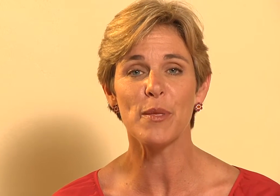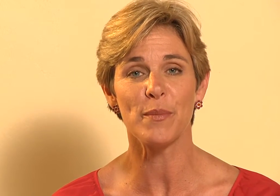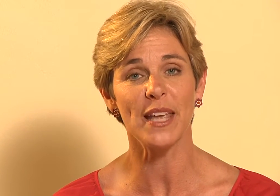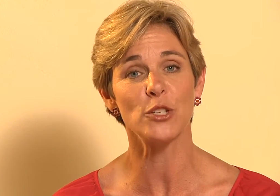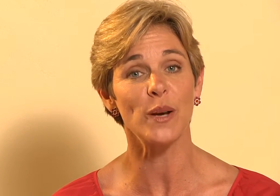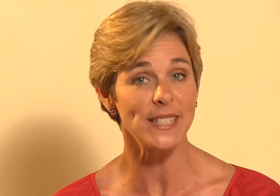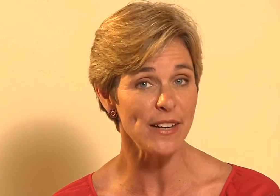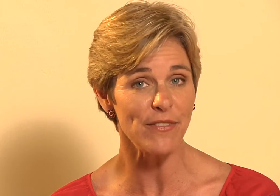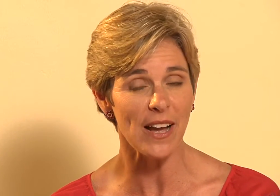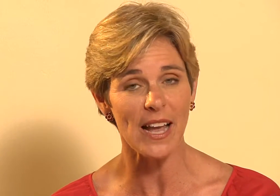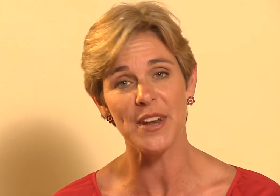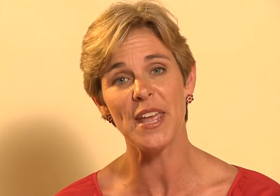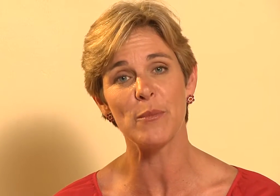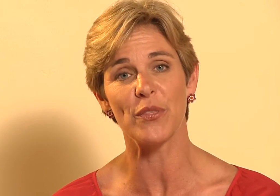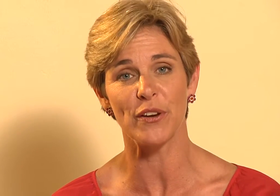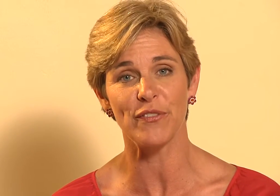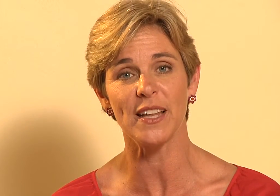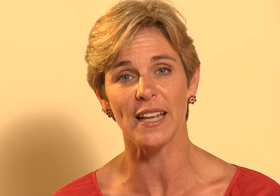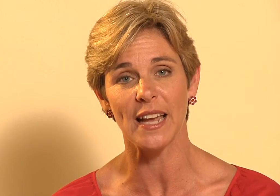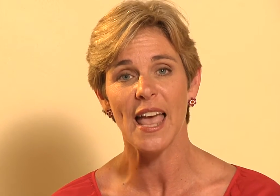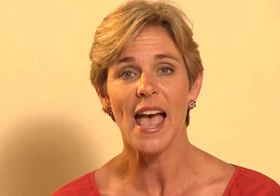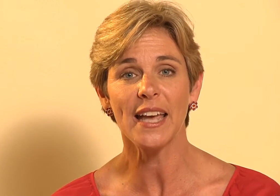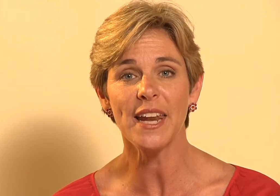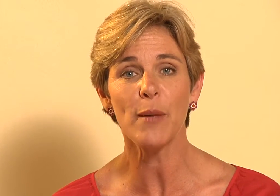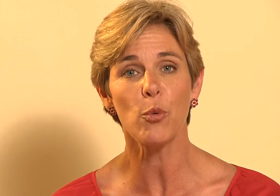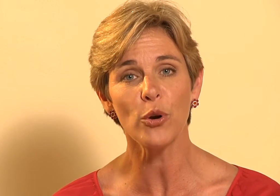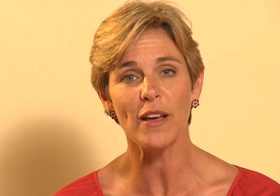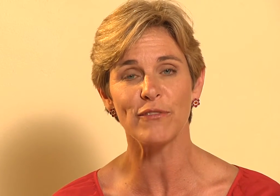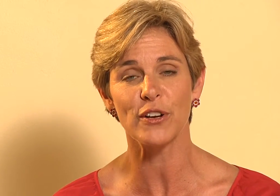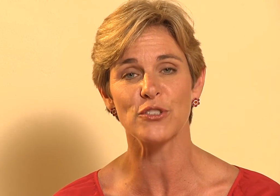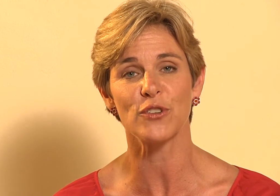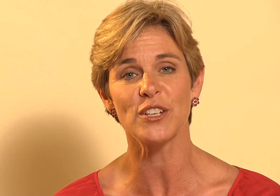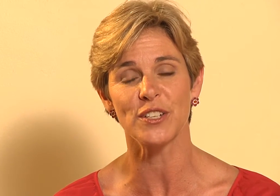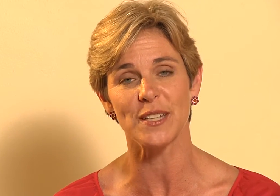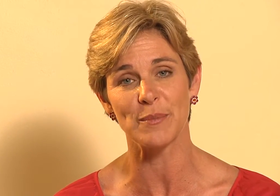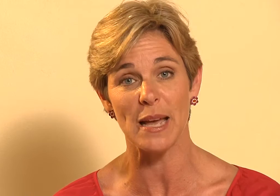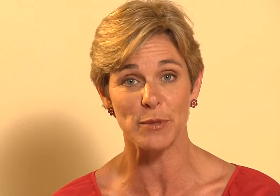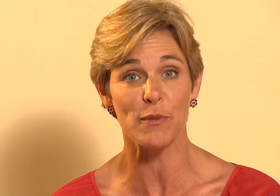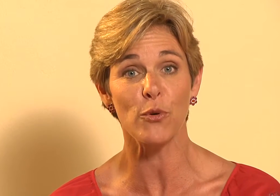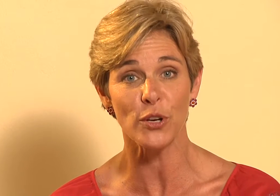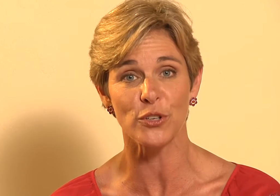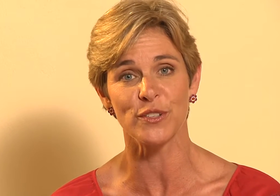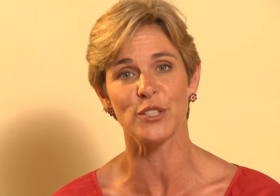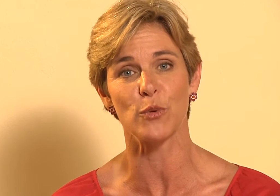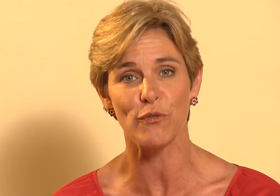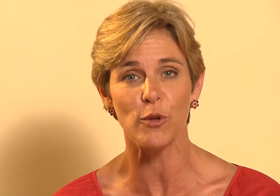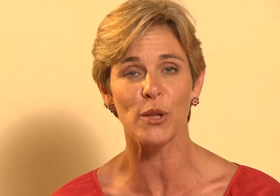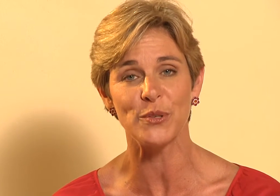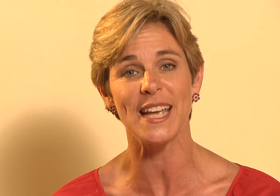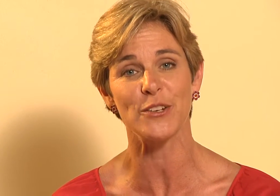them begin to identify and name what they're feeling, and can help ward off frustration sometimes before it turns into a full-blown